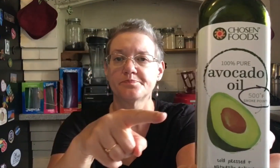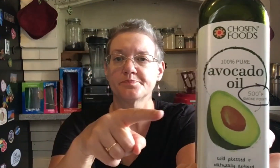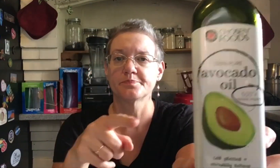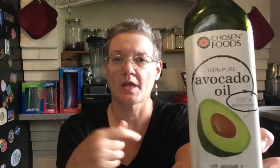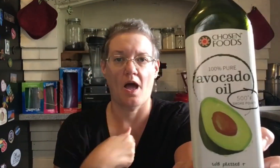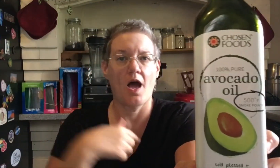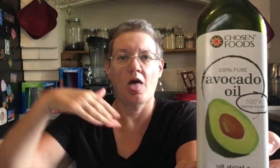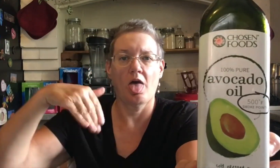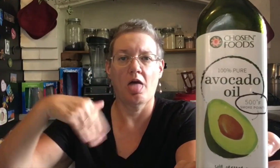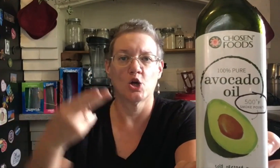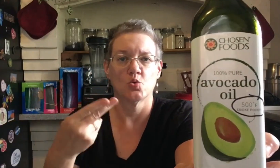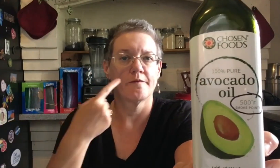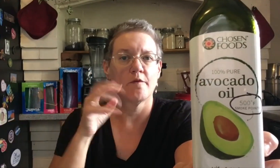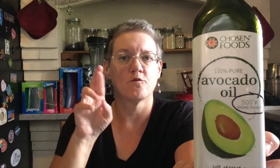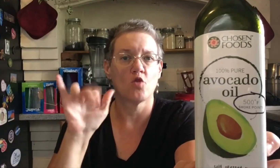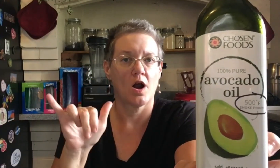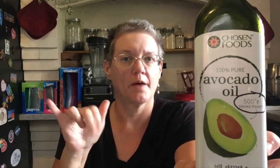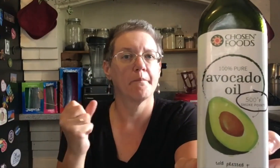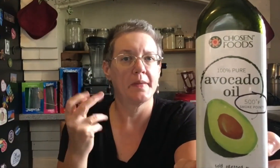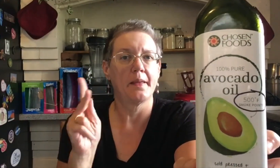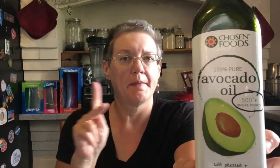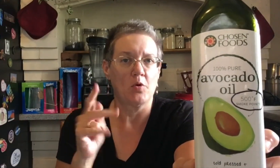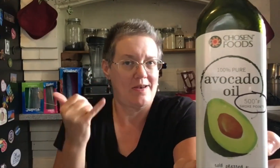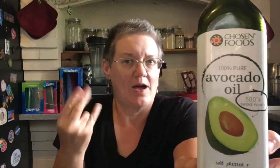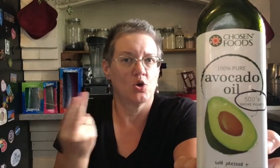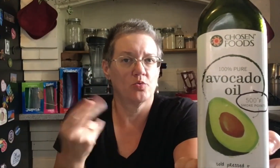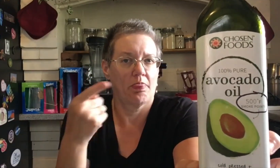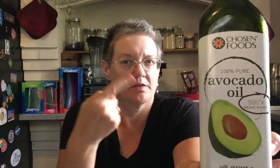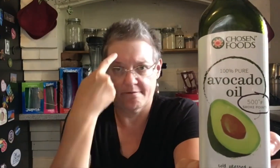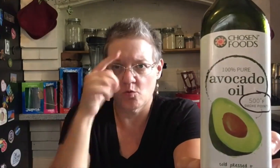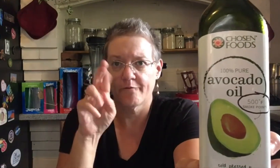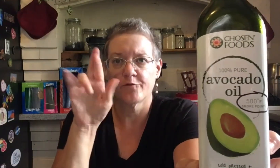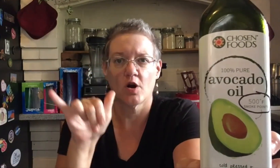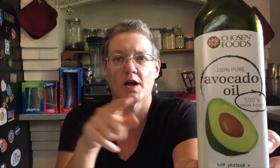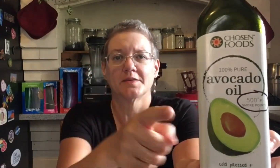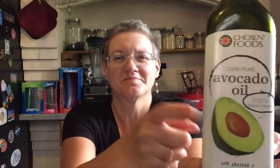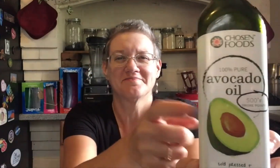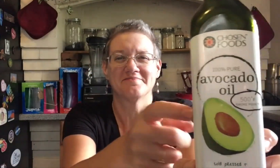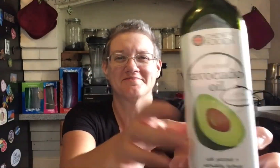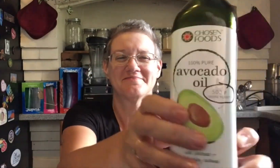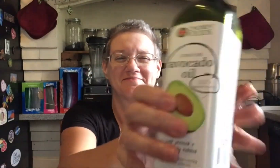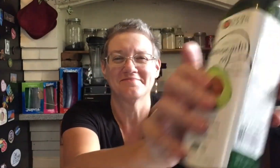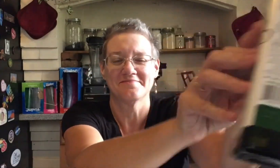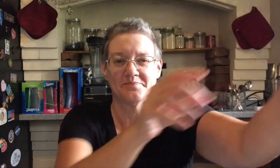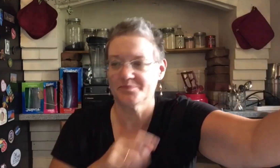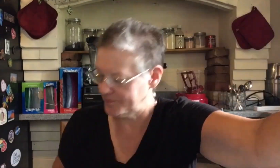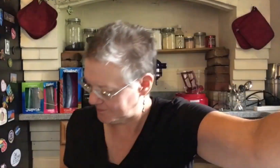This one is 500 degrees. I haven't yet used this for frying, but many people do.